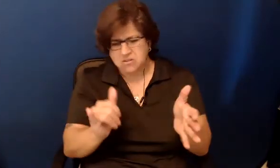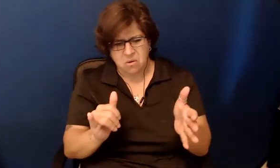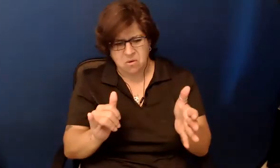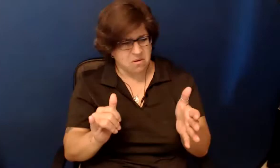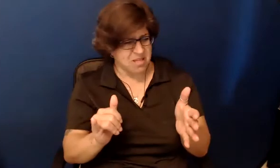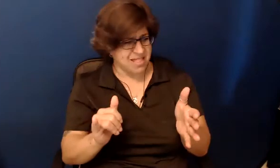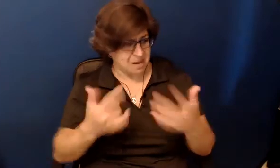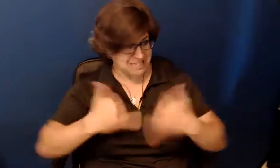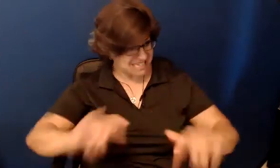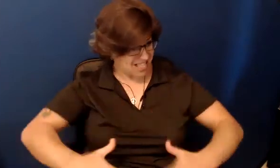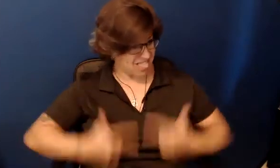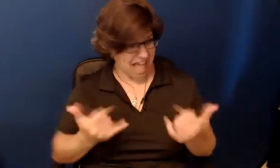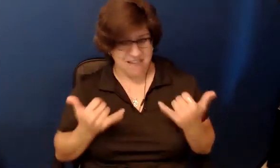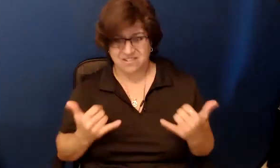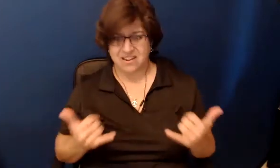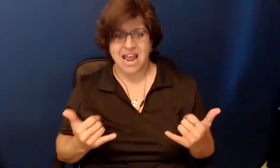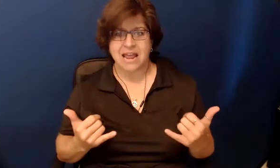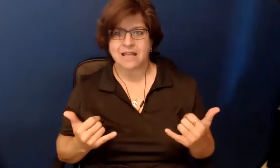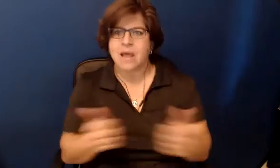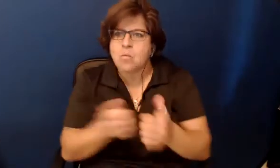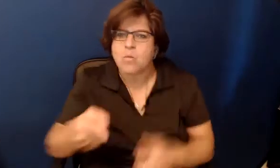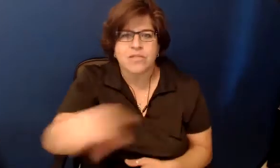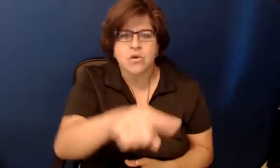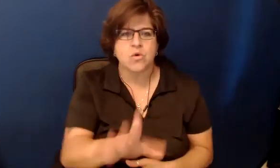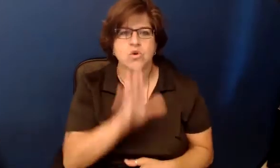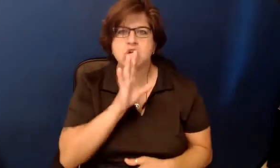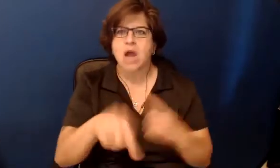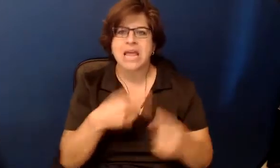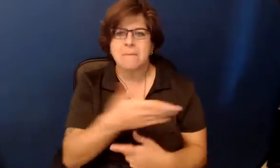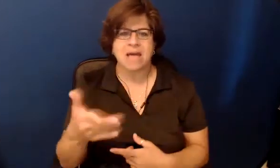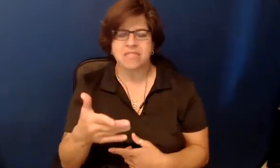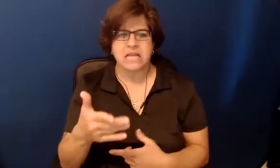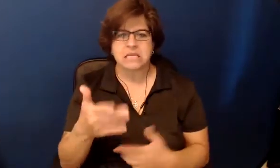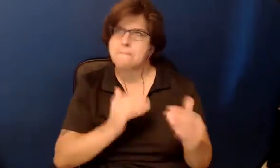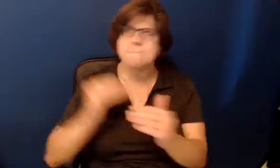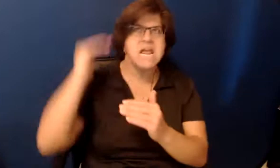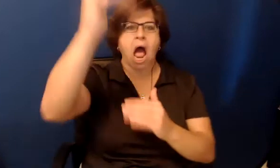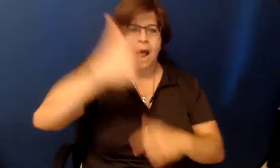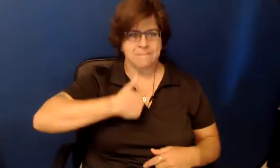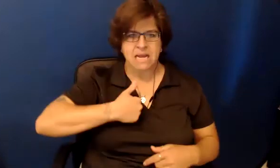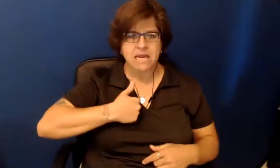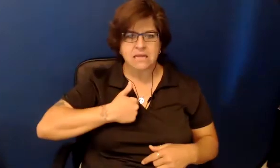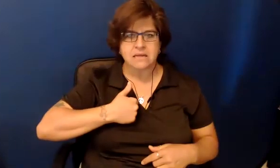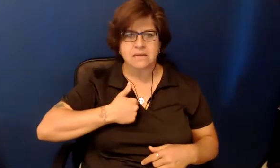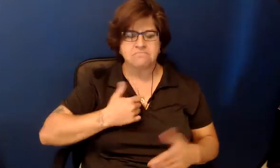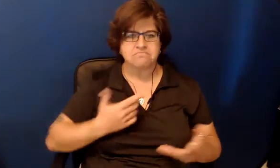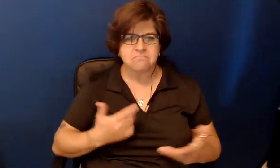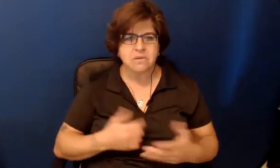know the impossibility of me being here today with you, talking about things that are way beyond